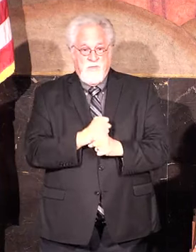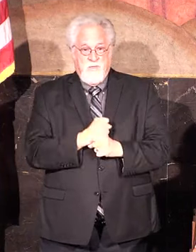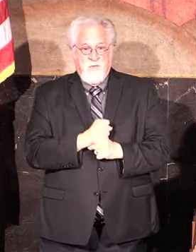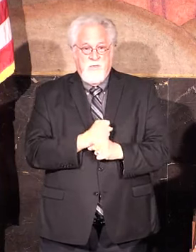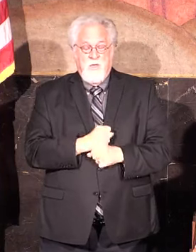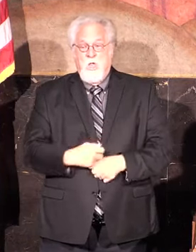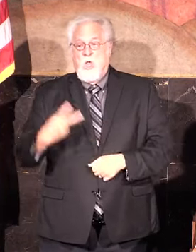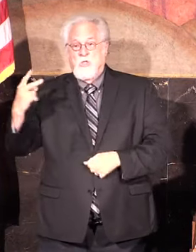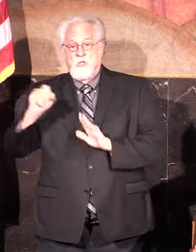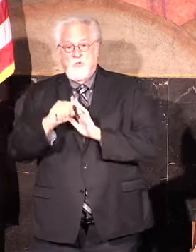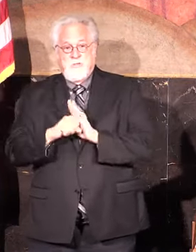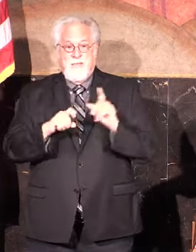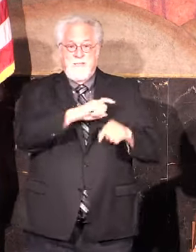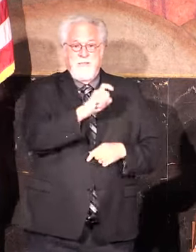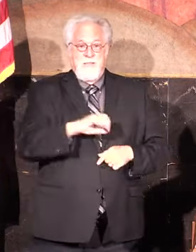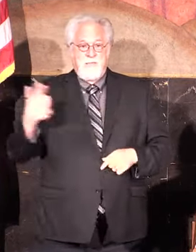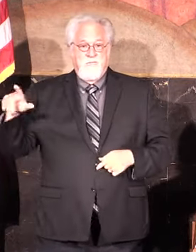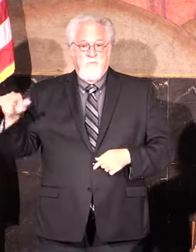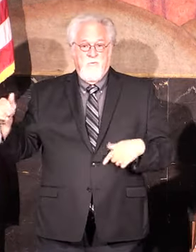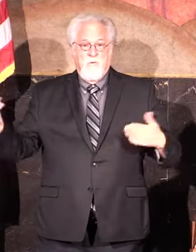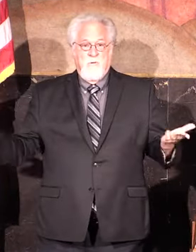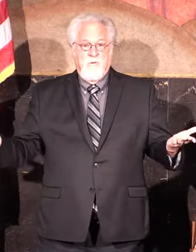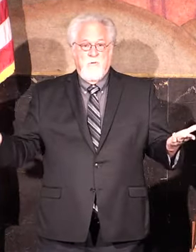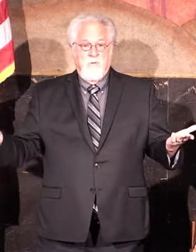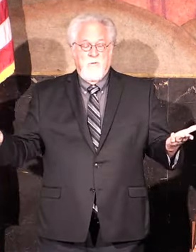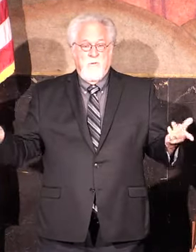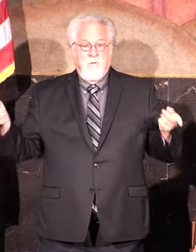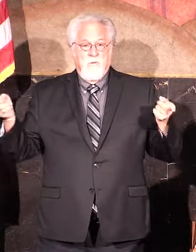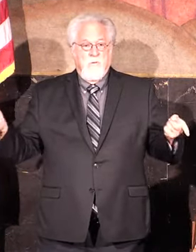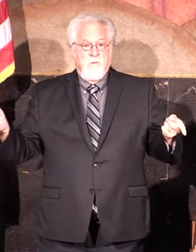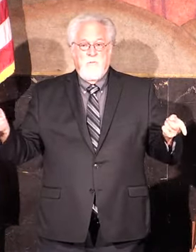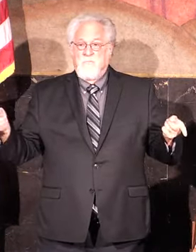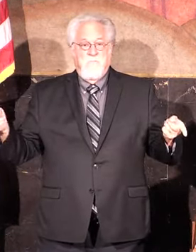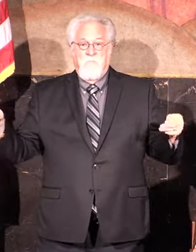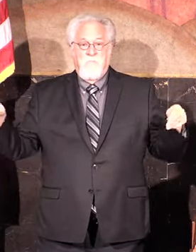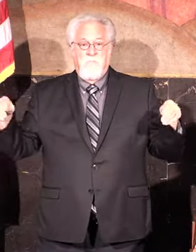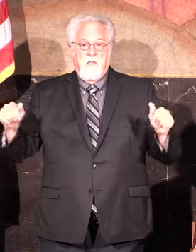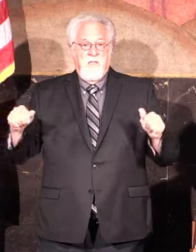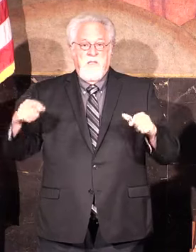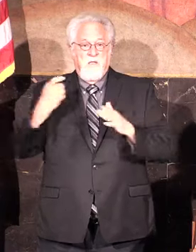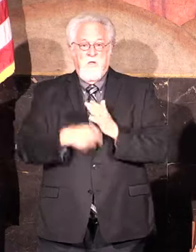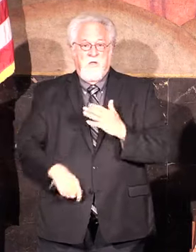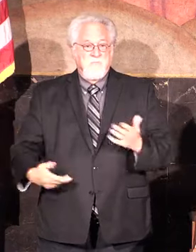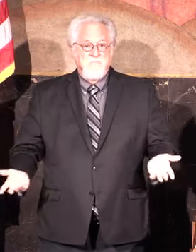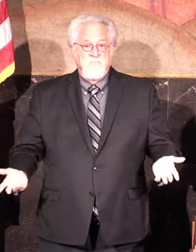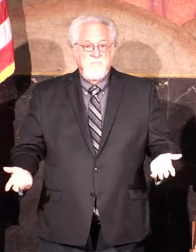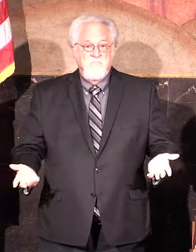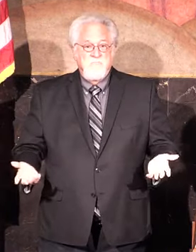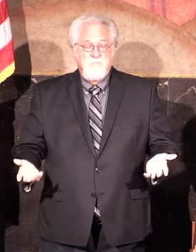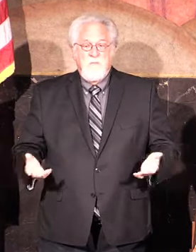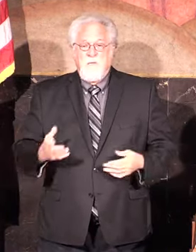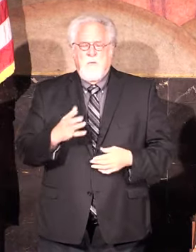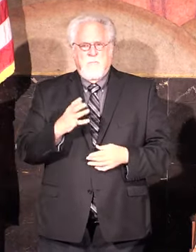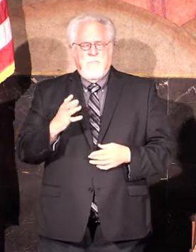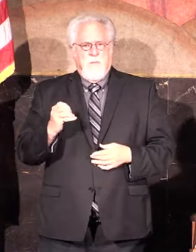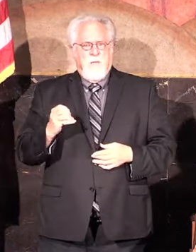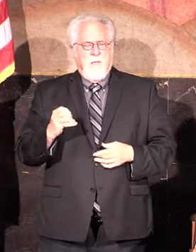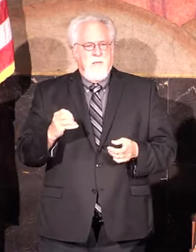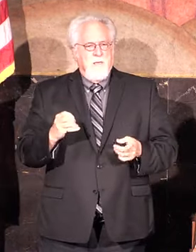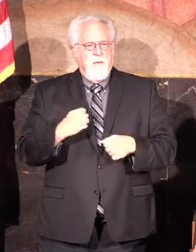two states, Texas and Florida, were singled out and not to have to pay a cost share. And I